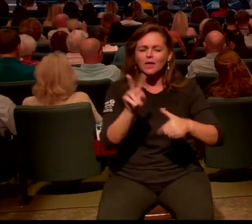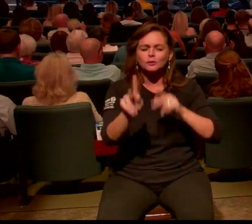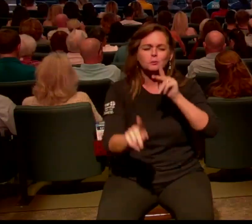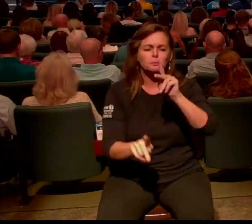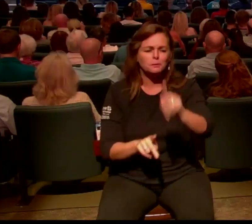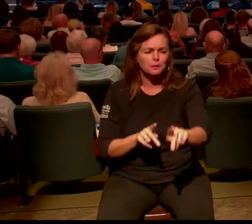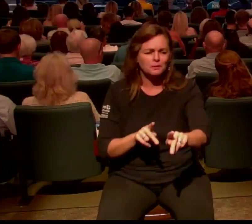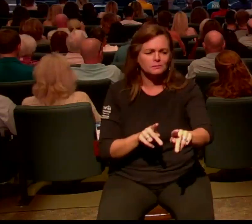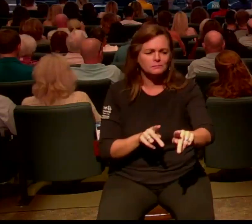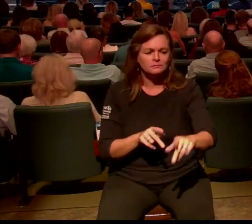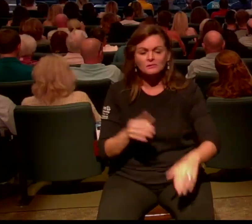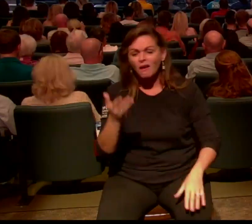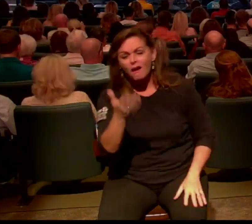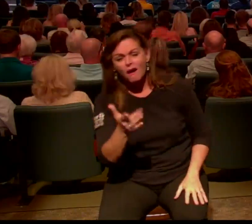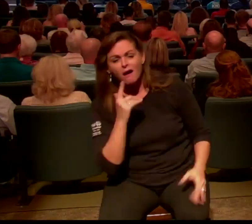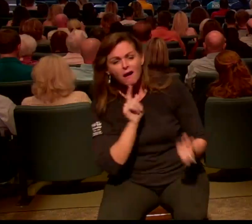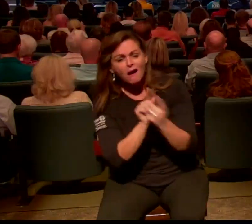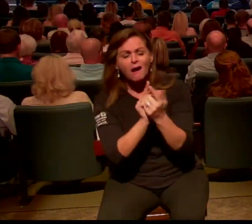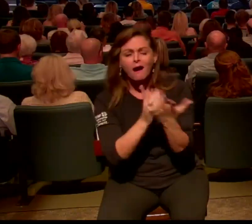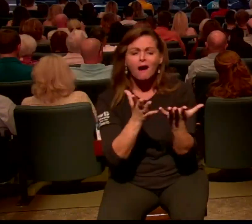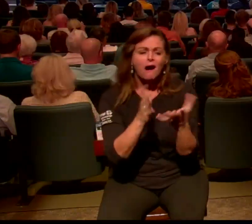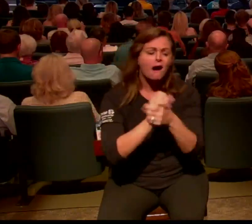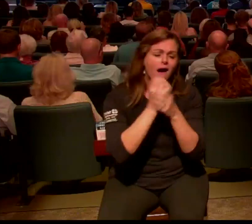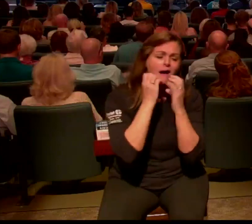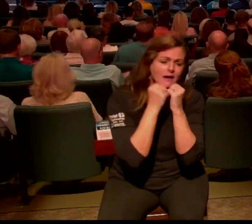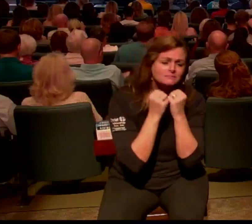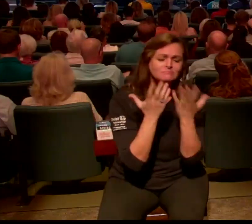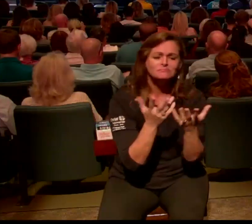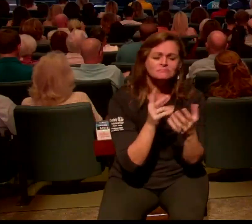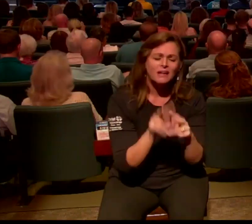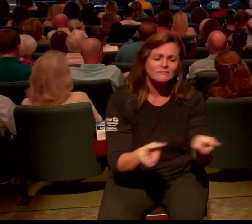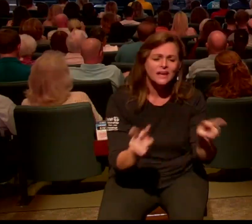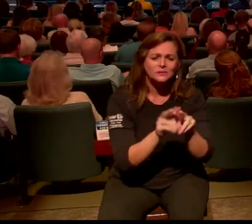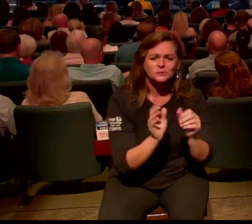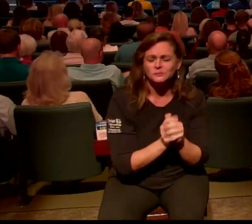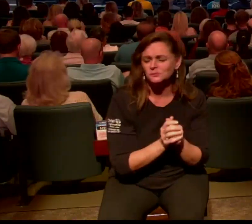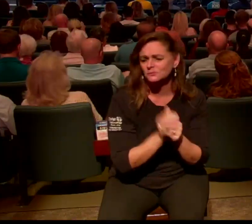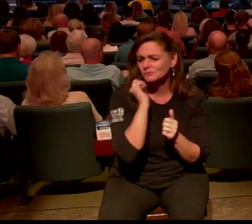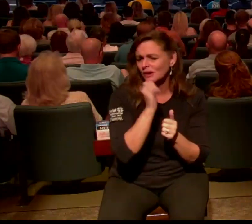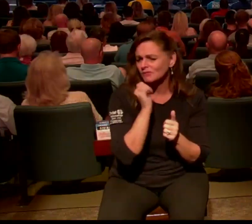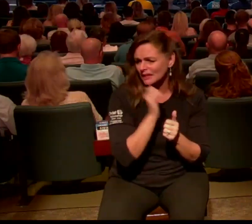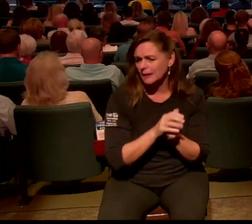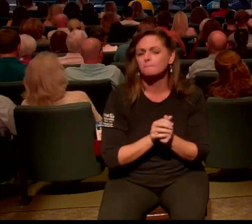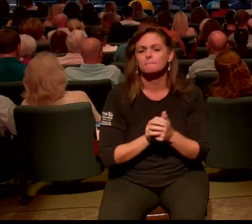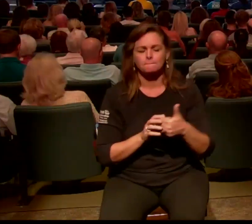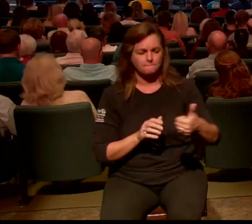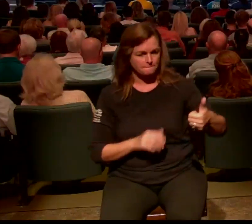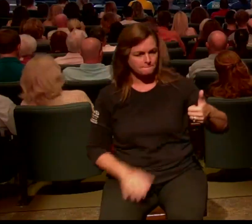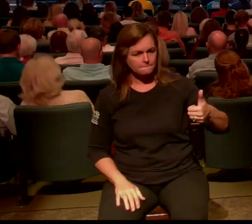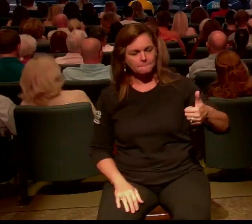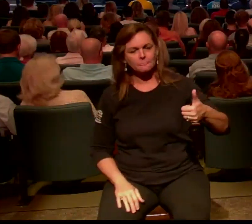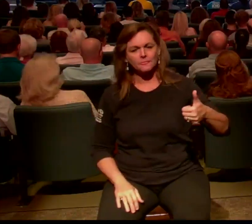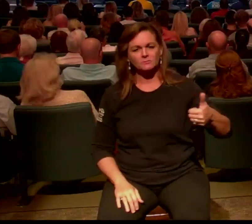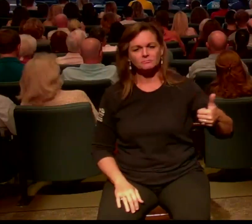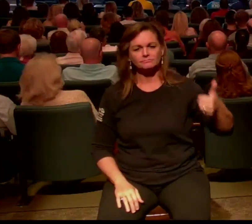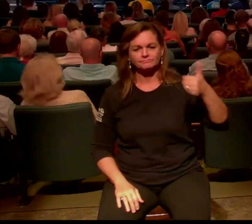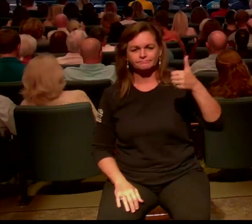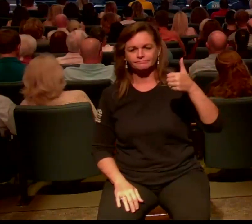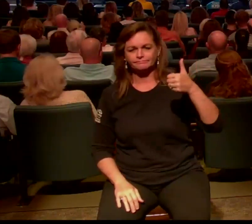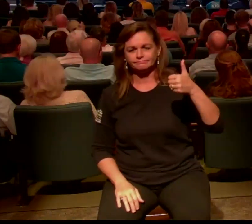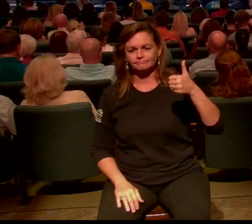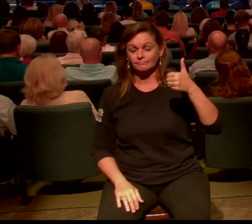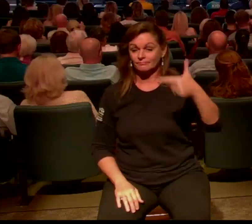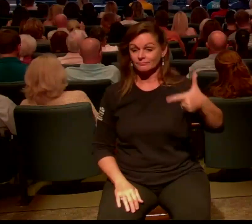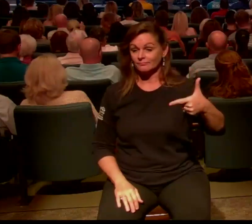don't value people, I won't add value to people. Are you with me? So every day I value people.